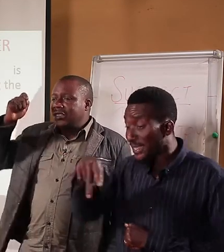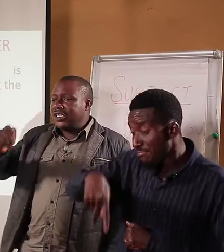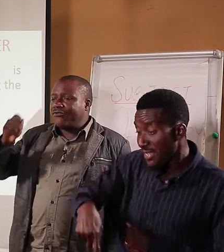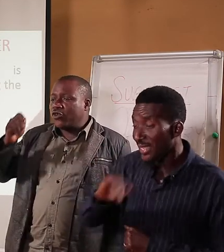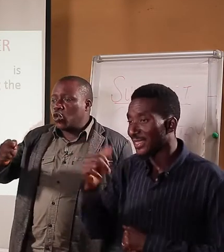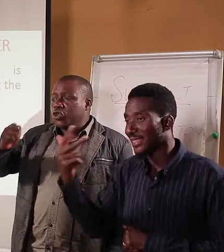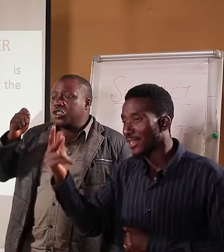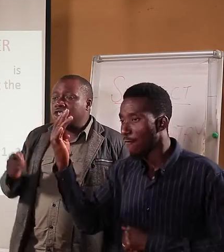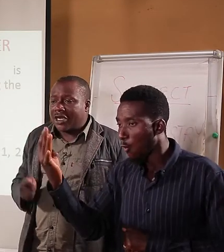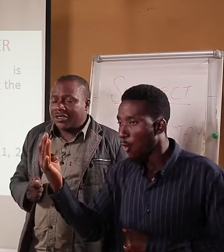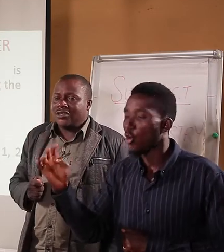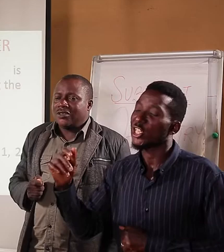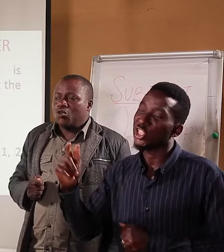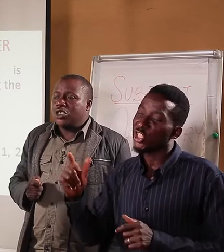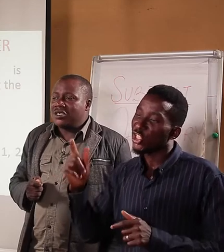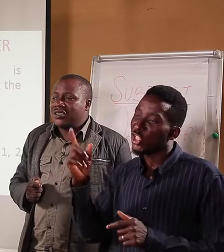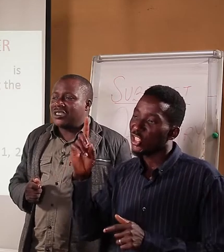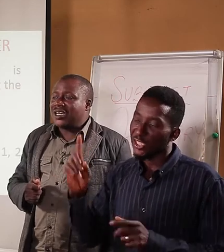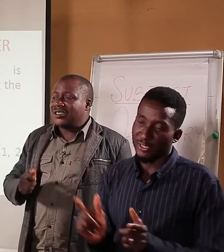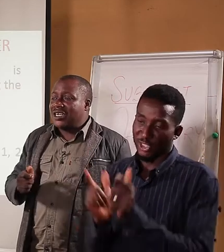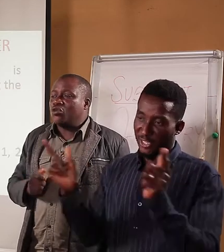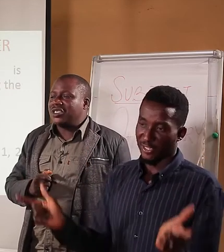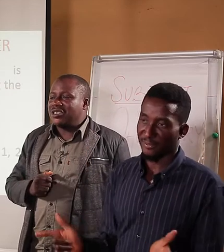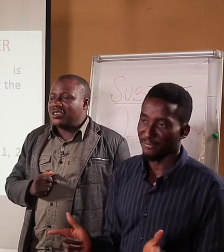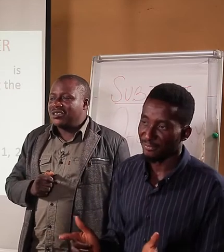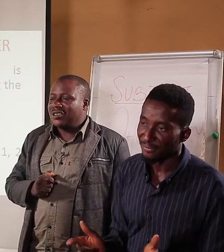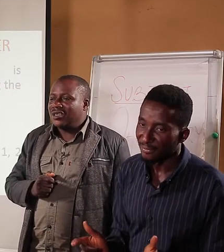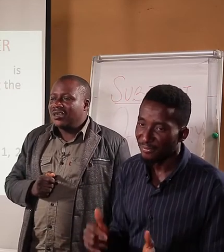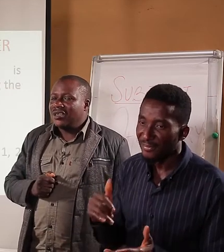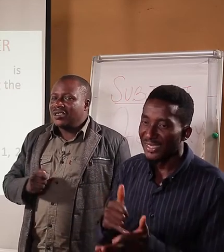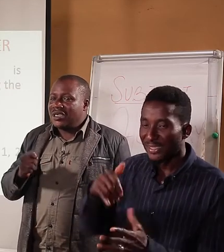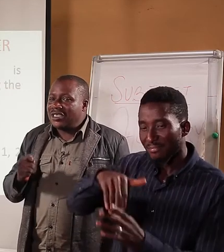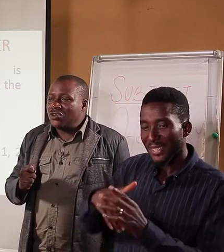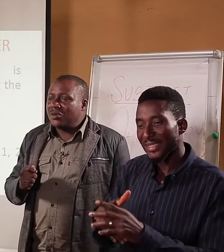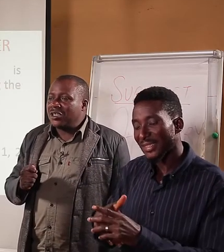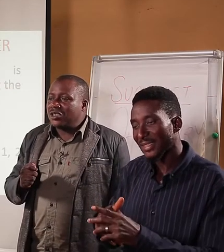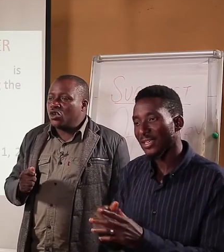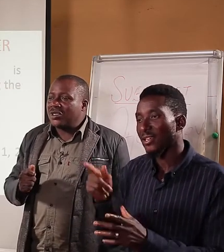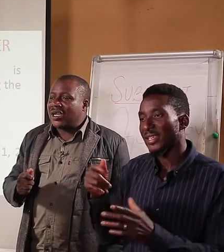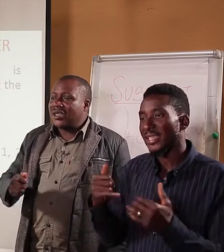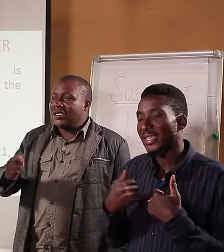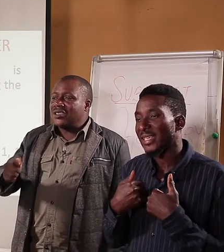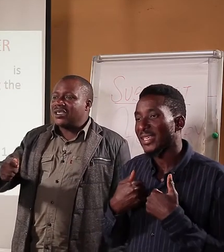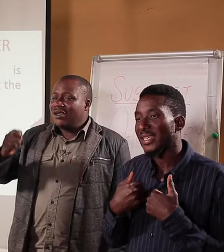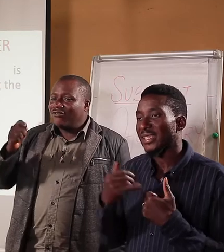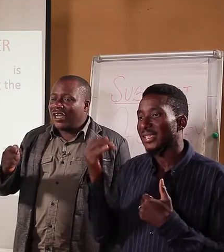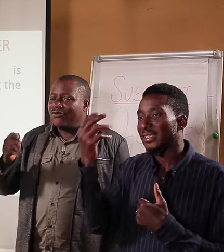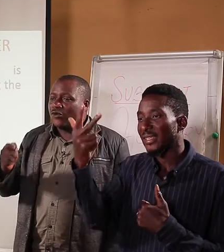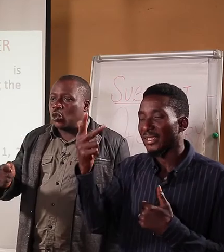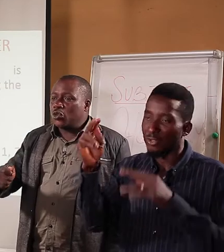is threefold degenerate, which means it has 3 rooms in it. The d orbital